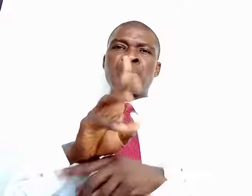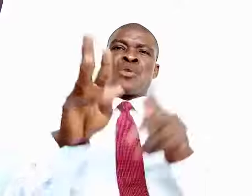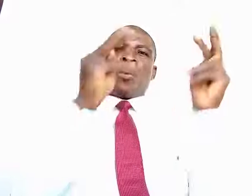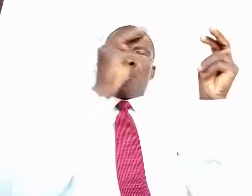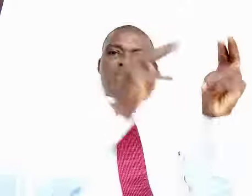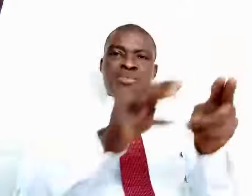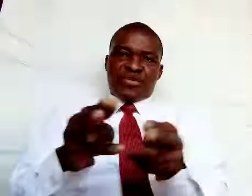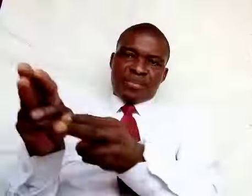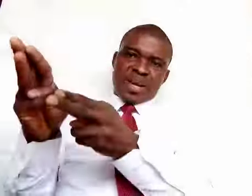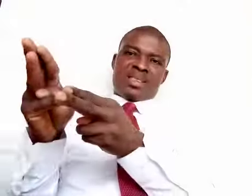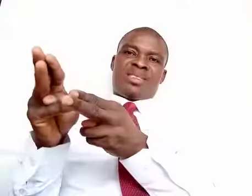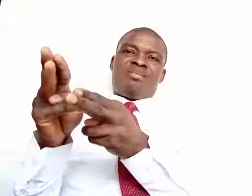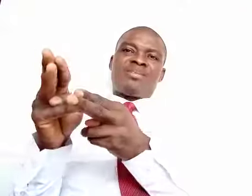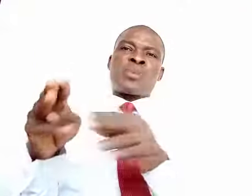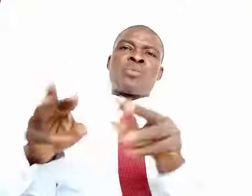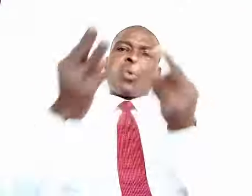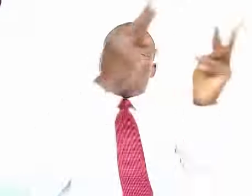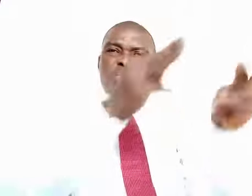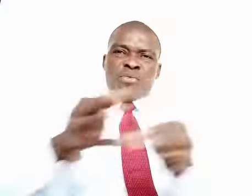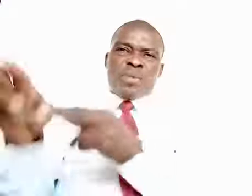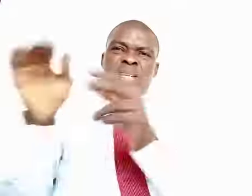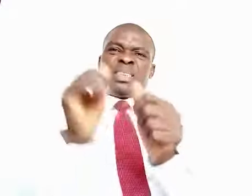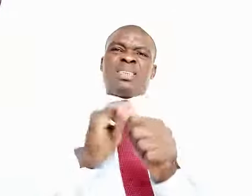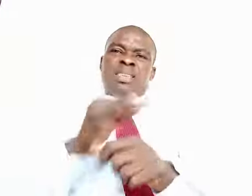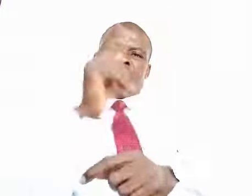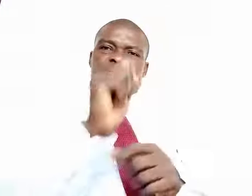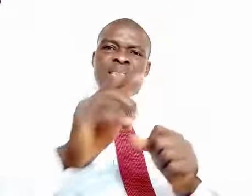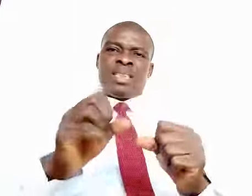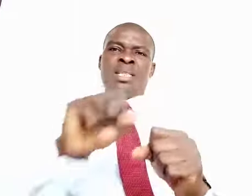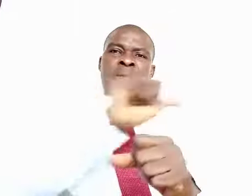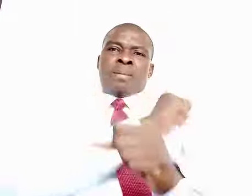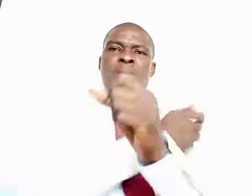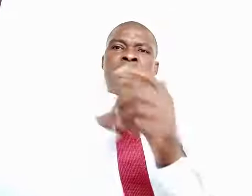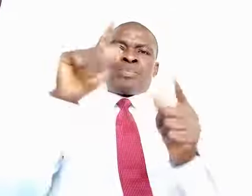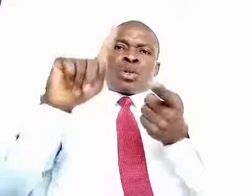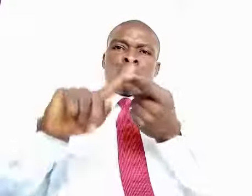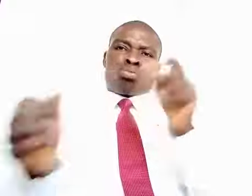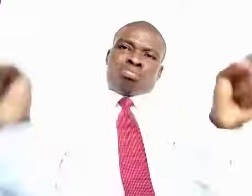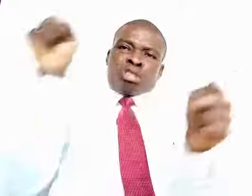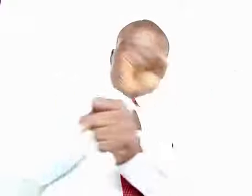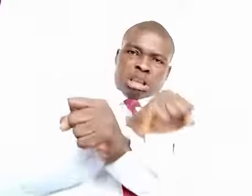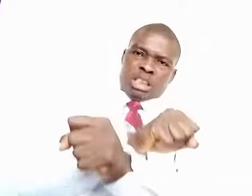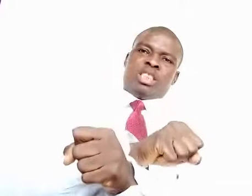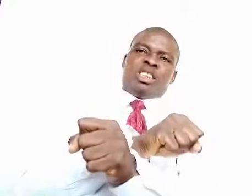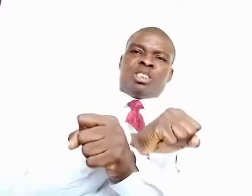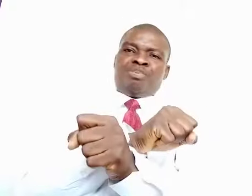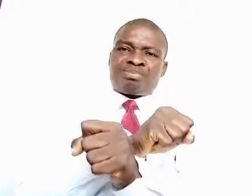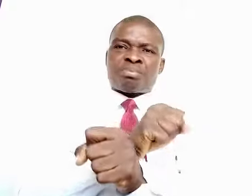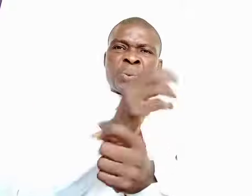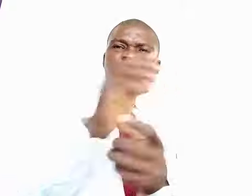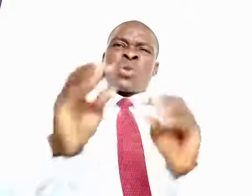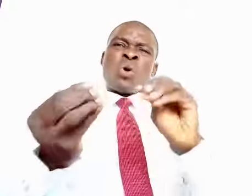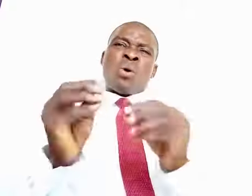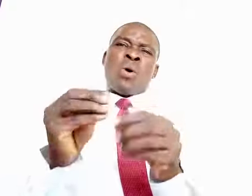Movement. Movement is the ability to change direction or position. Objects that move on their own are living